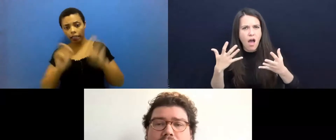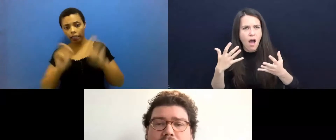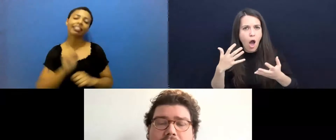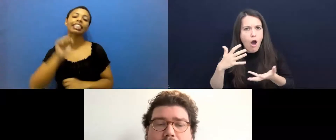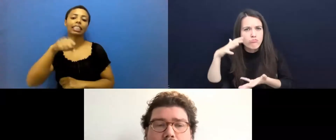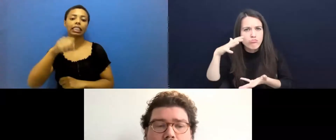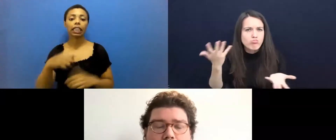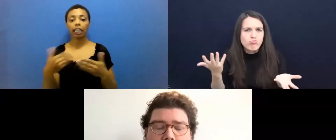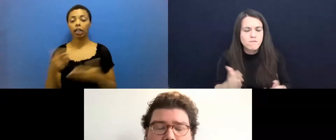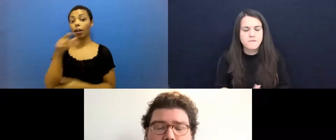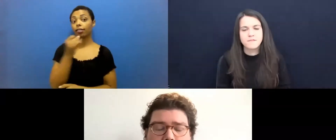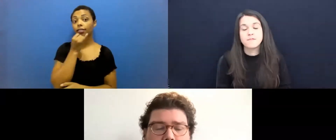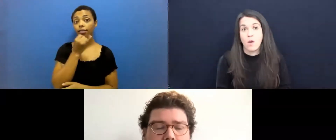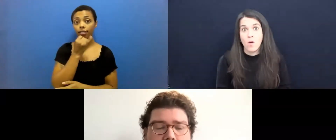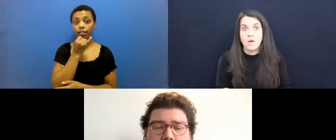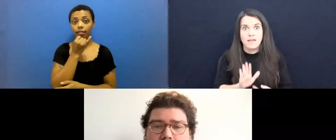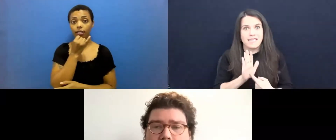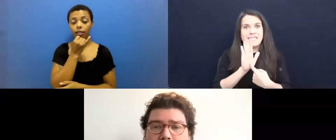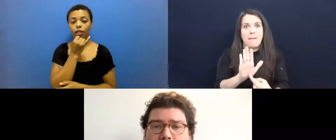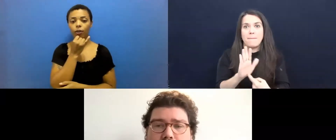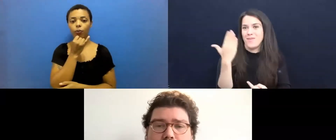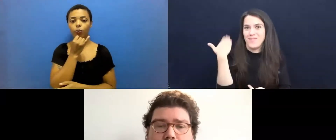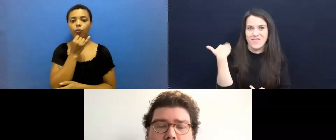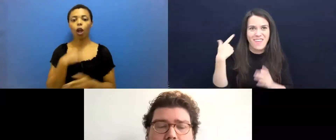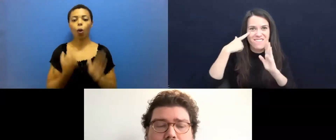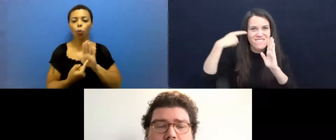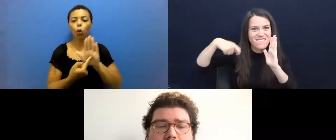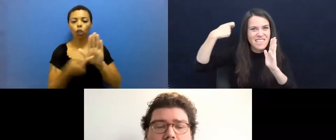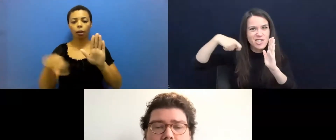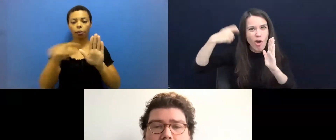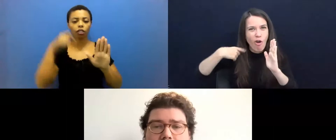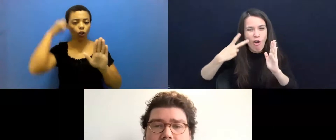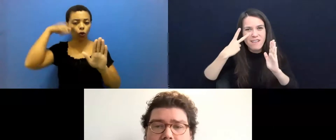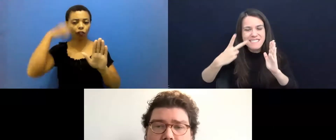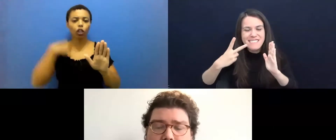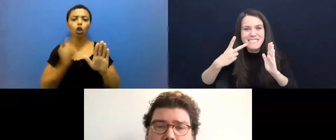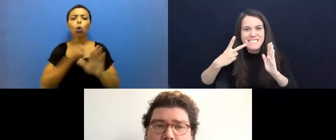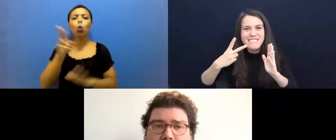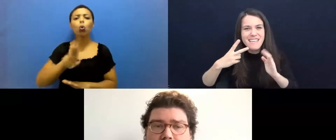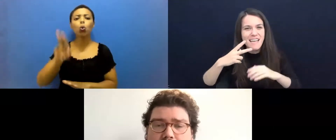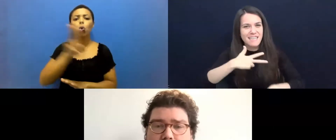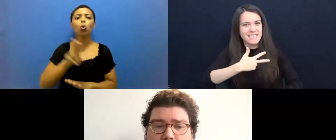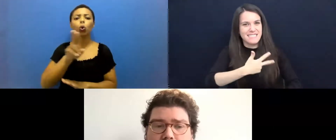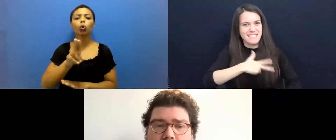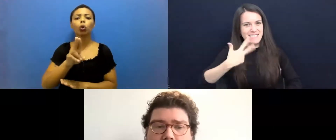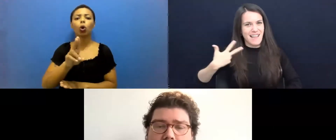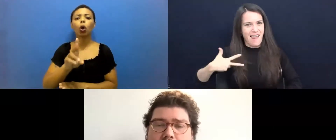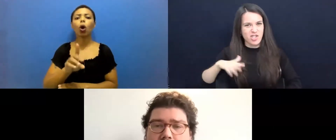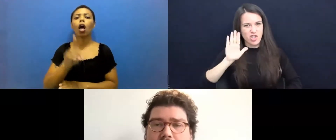for this example that I showed in the videos, we were using the Danish haptic